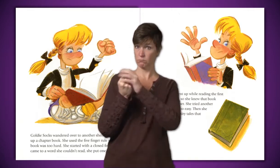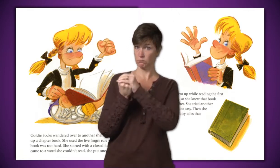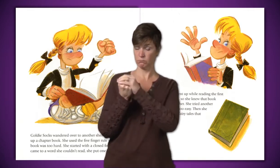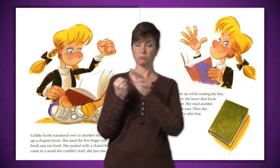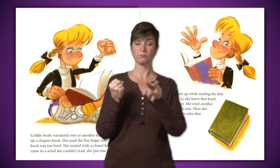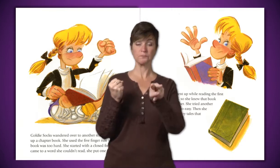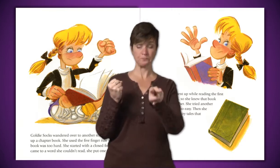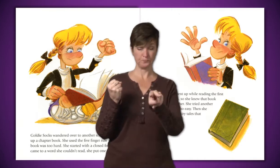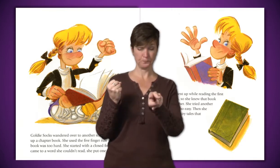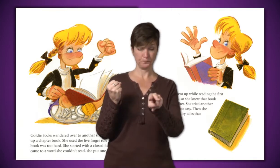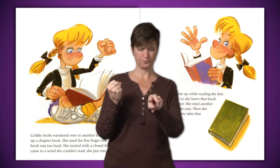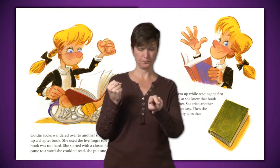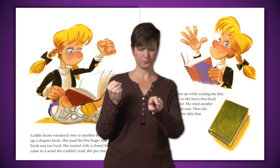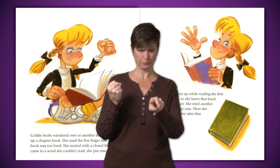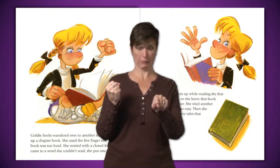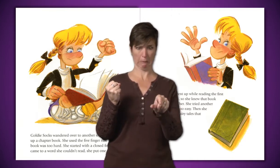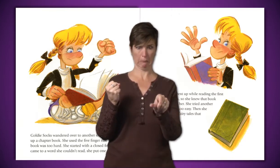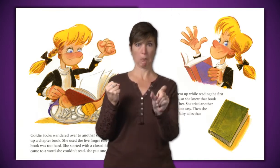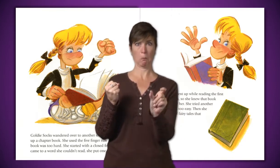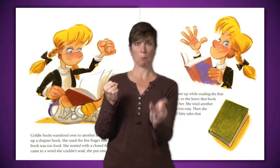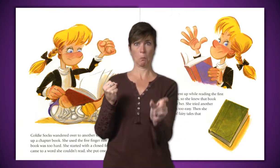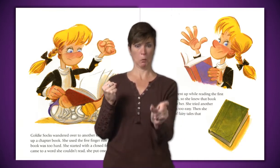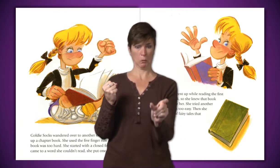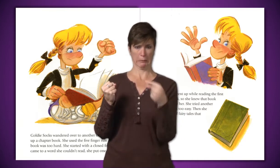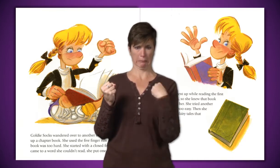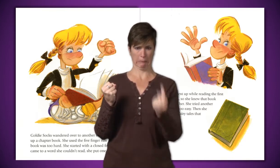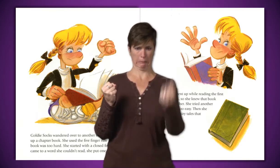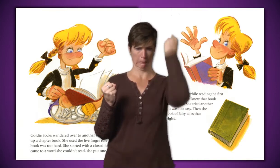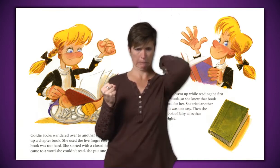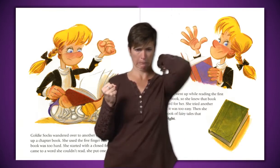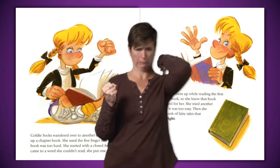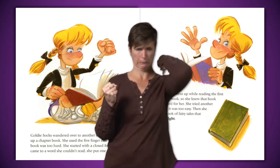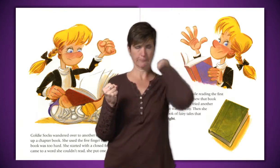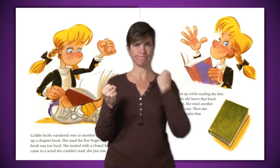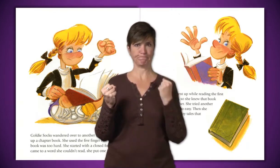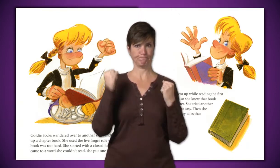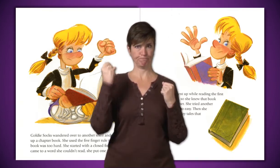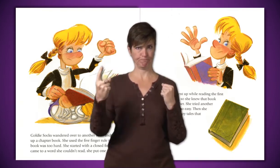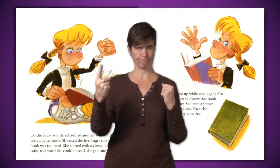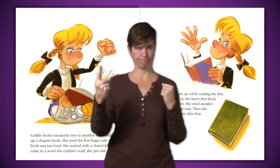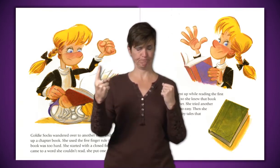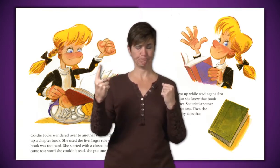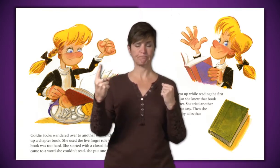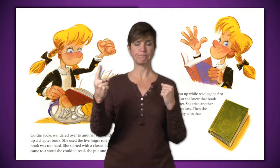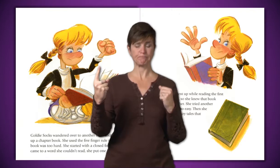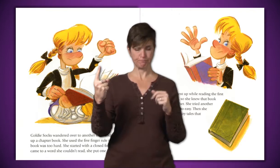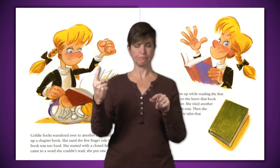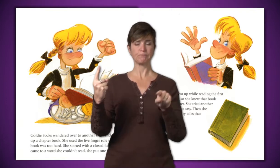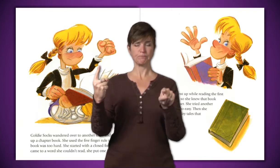a closed fist. When she came to a word she couldn't read, she put 1 finger